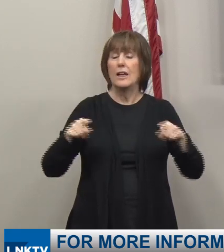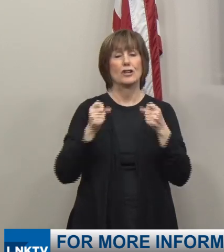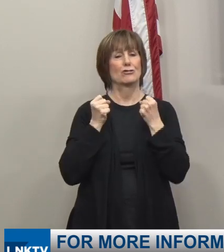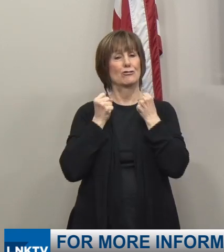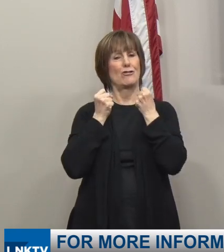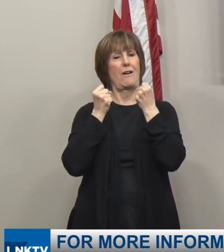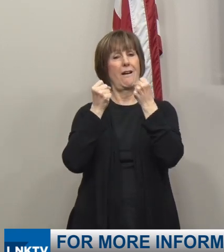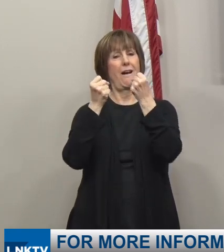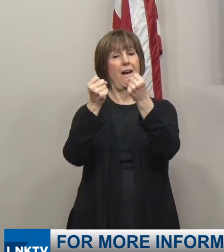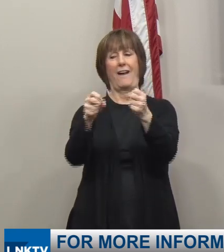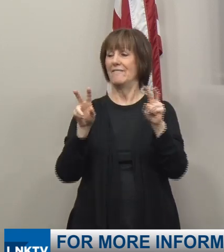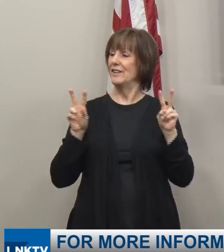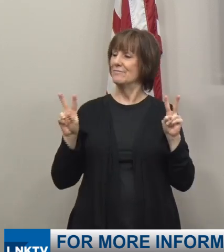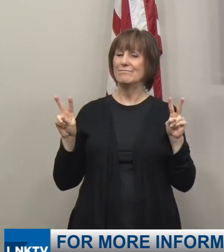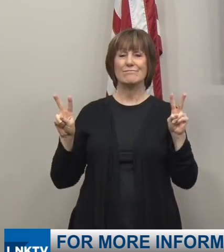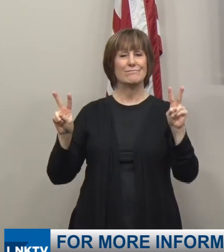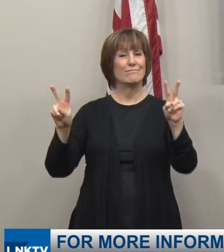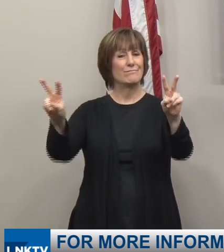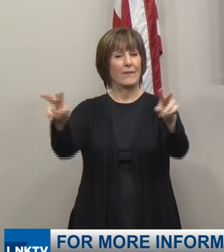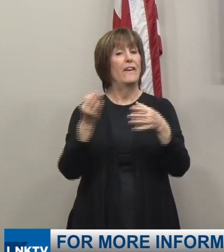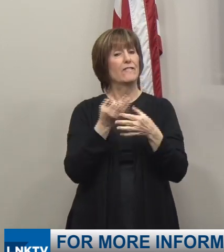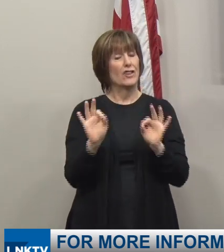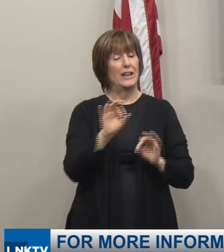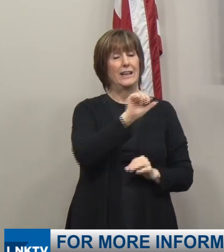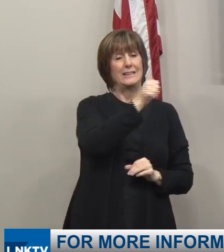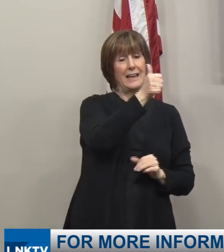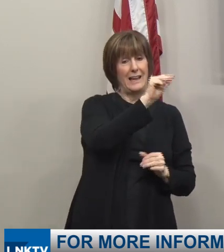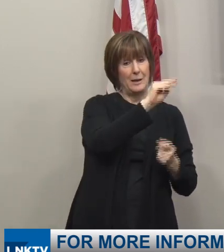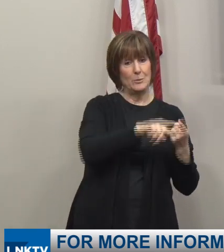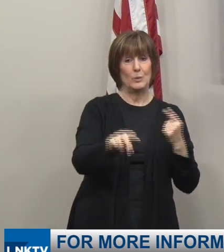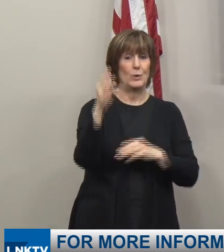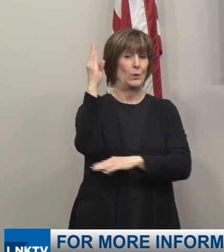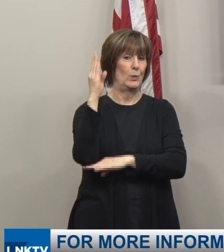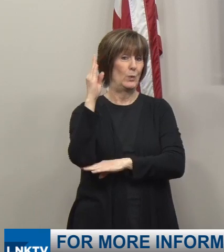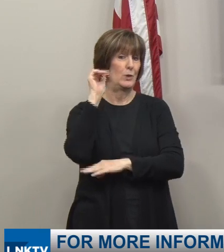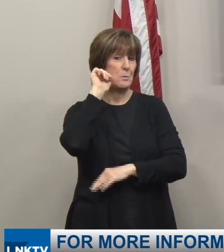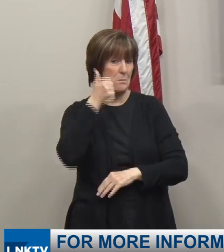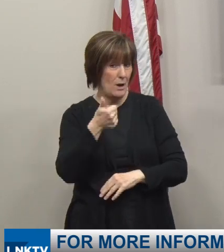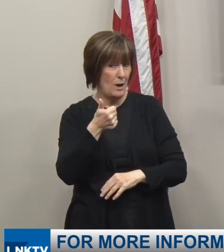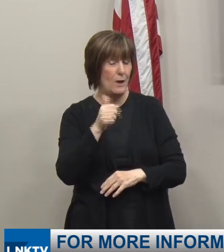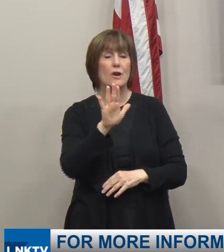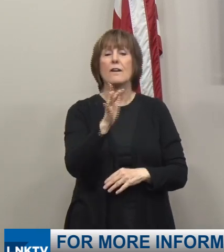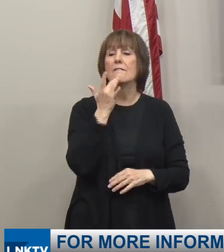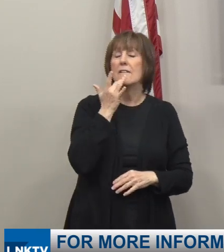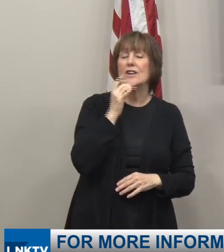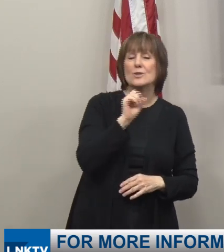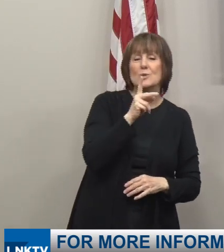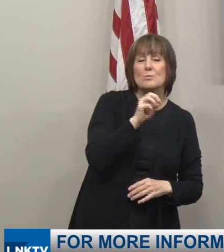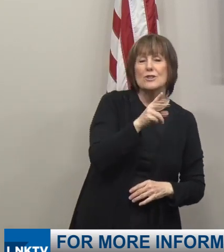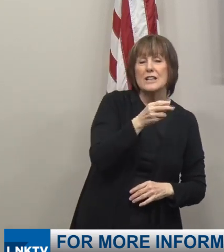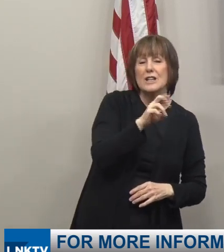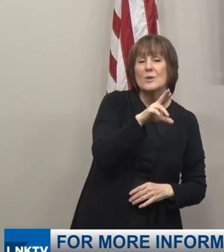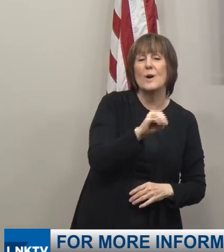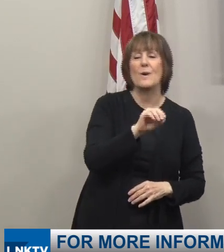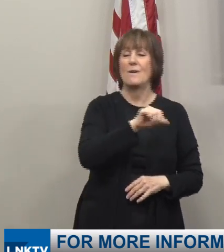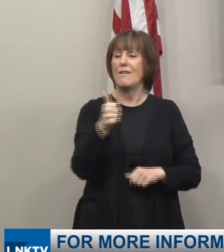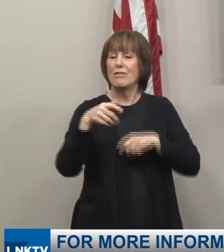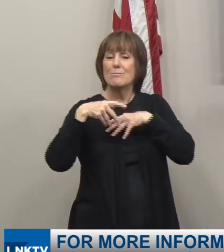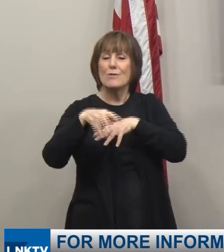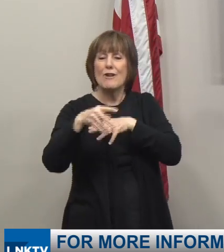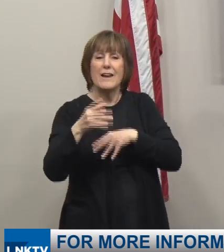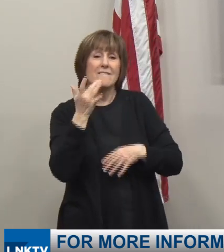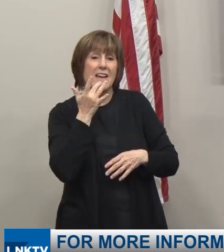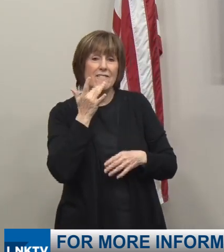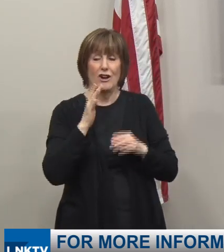drive by. The free event is from 10 a.m. to noon tomorrow. Your favorite superheroes and other parade favorites will be